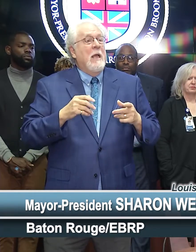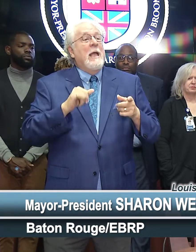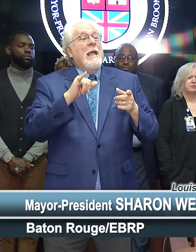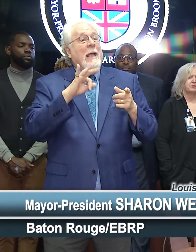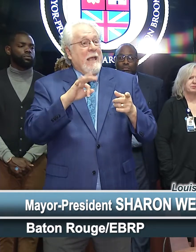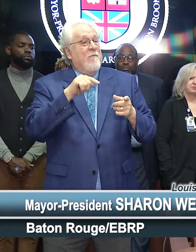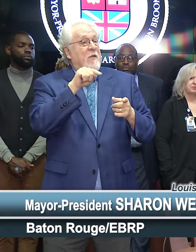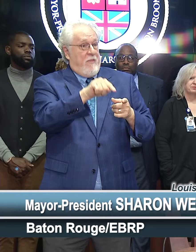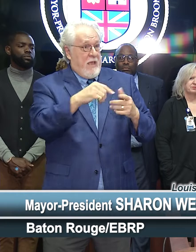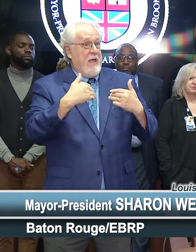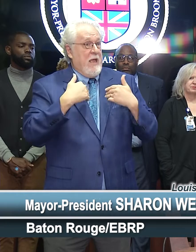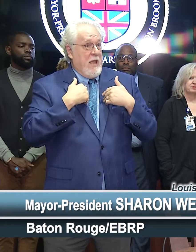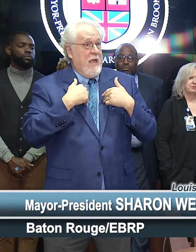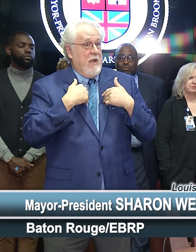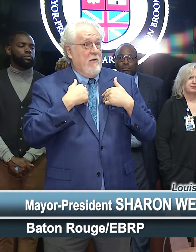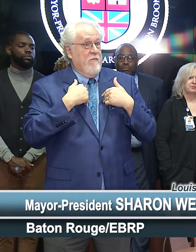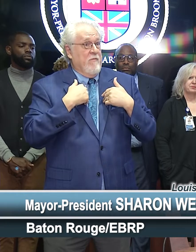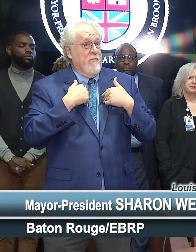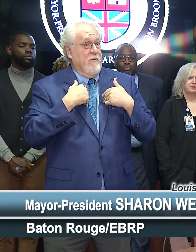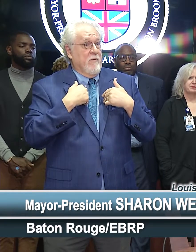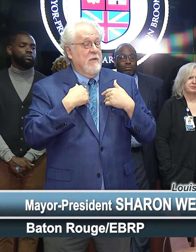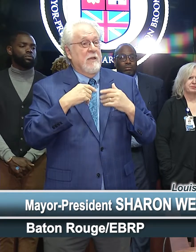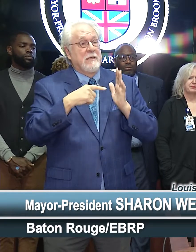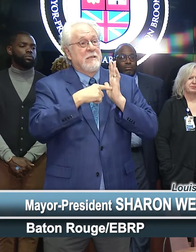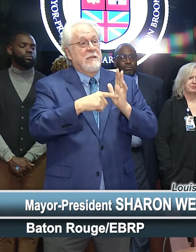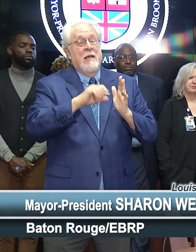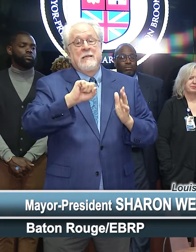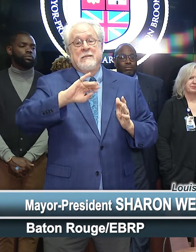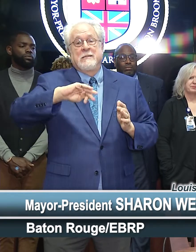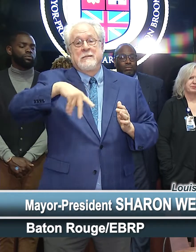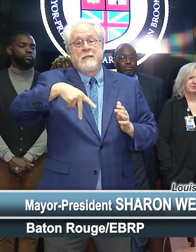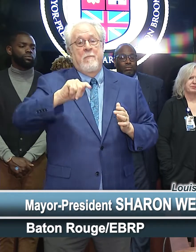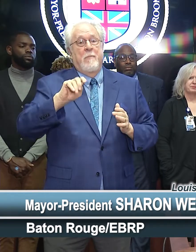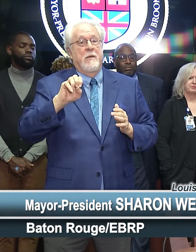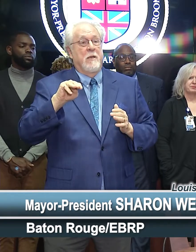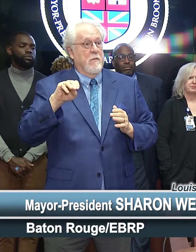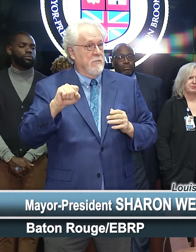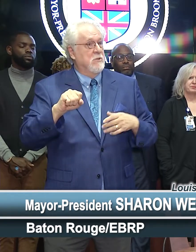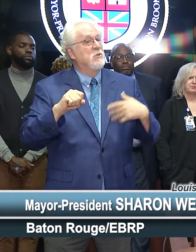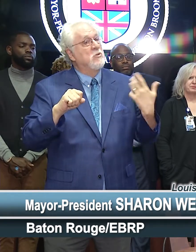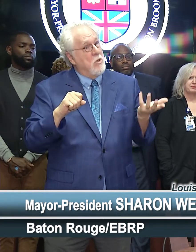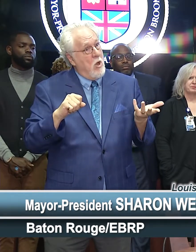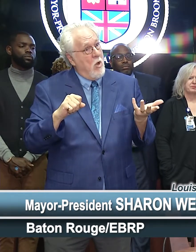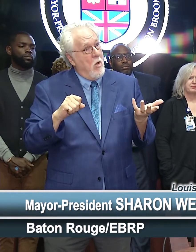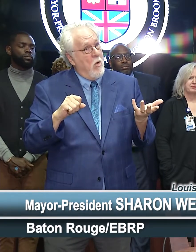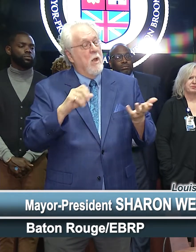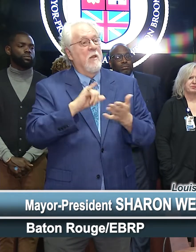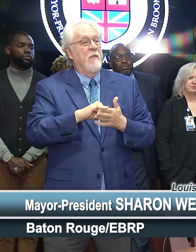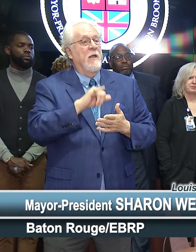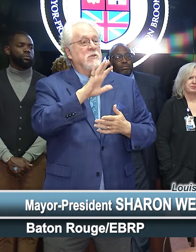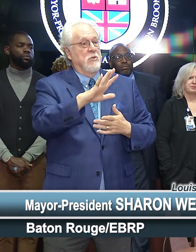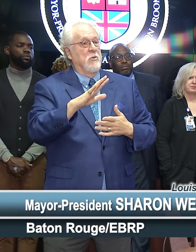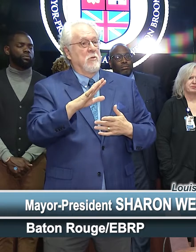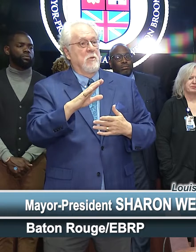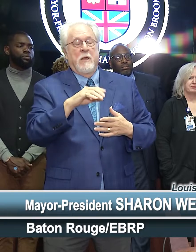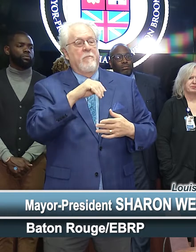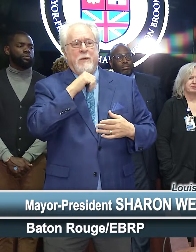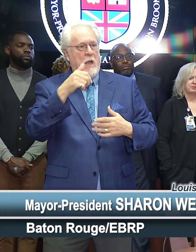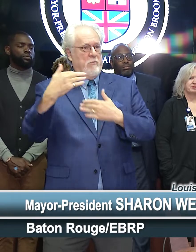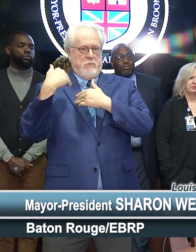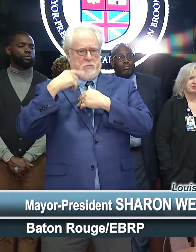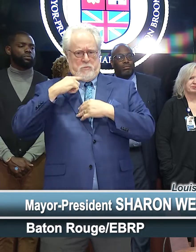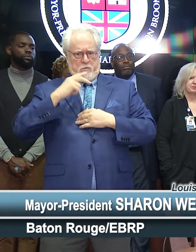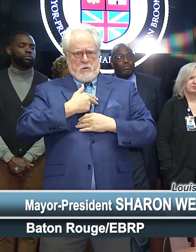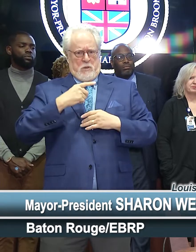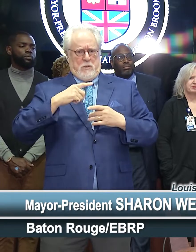if they have symptoms, right? And so that would be irresponsible for us as